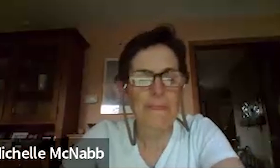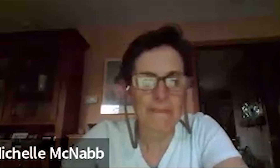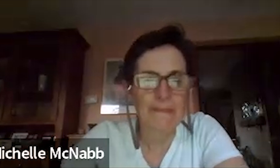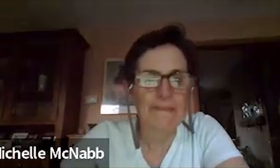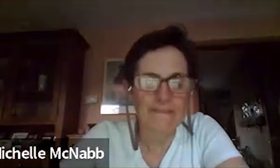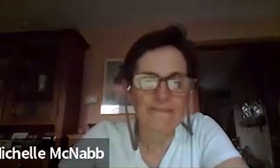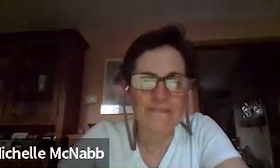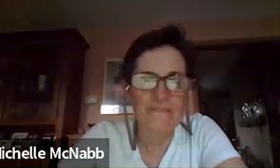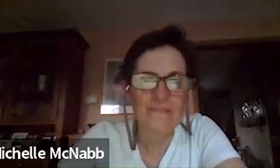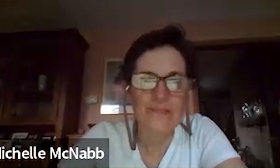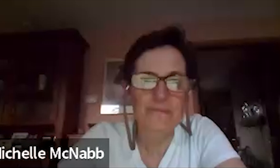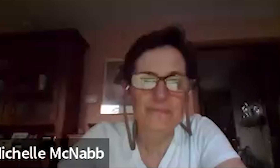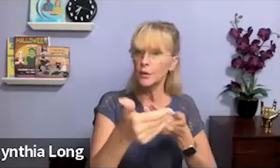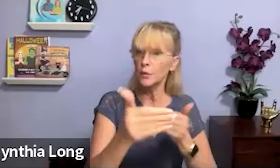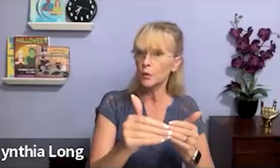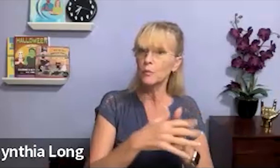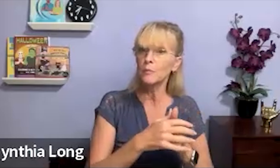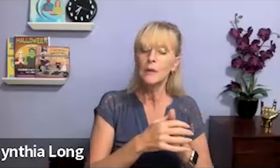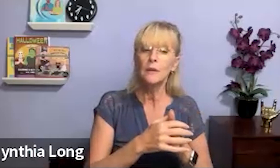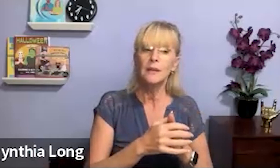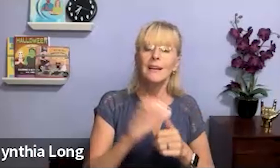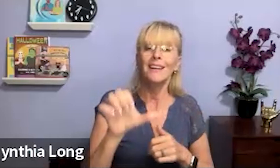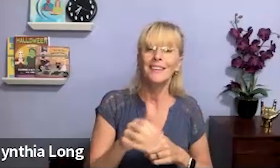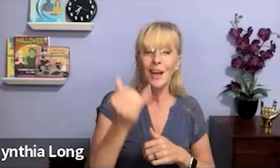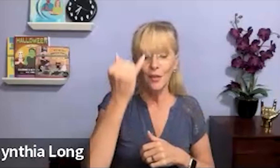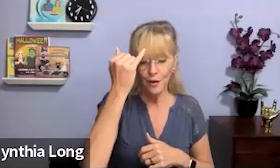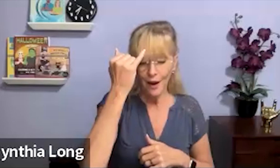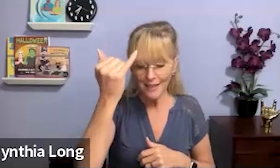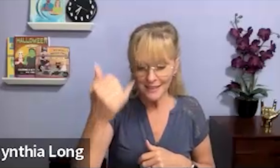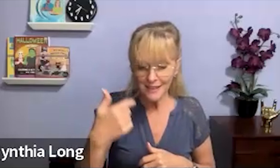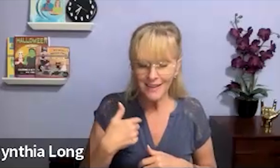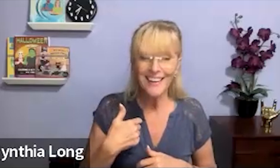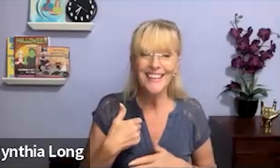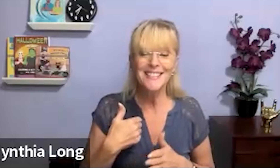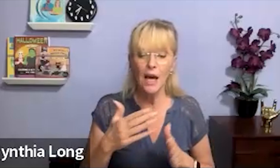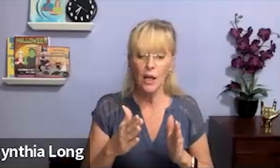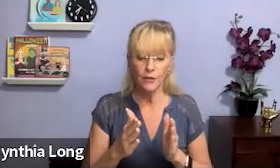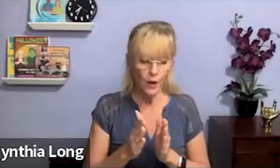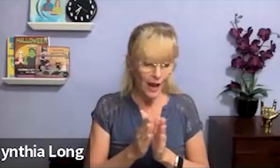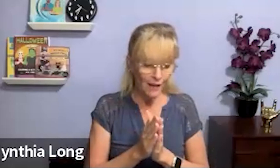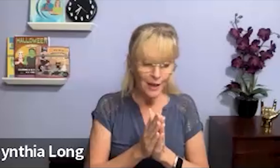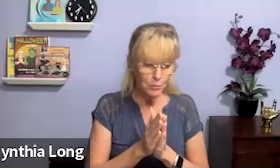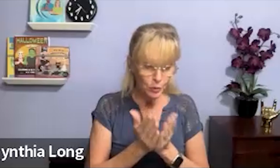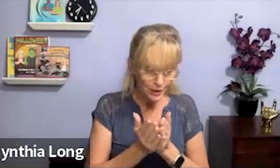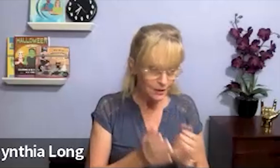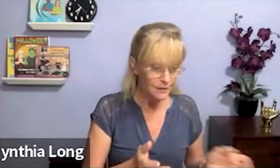So that could be like a center in the room. Another idea is that if you have a book,